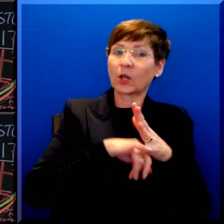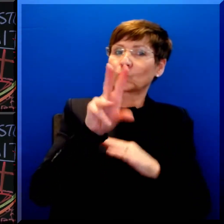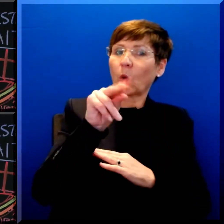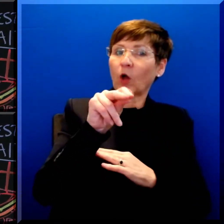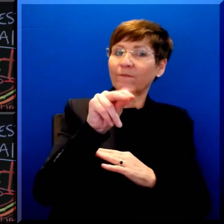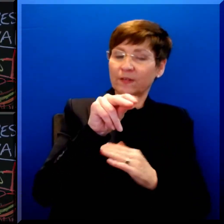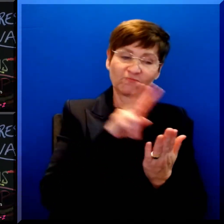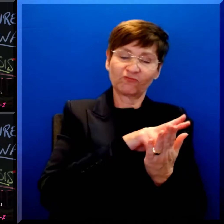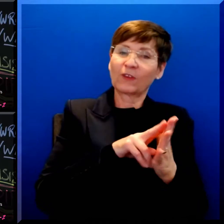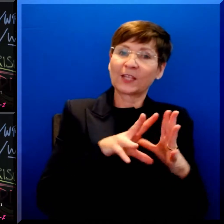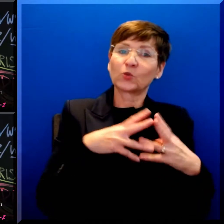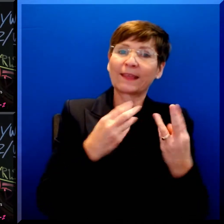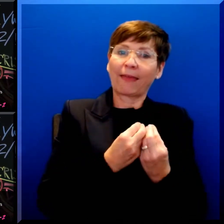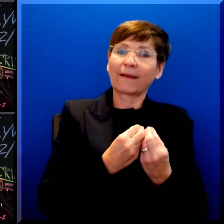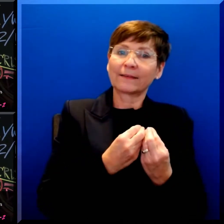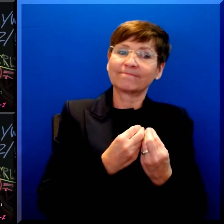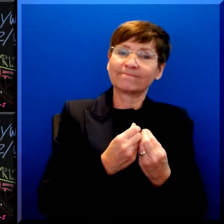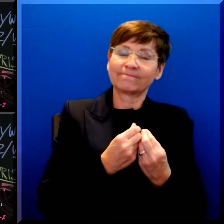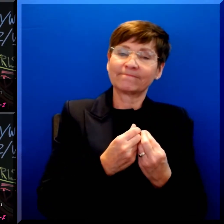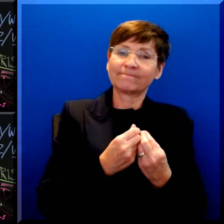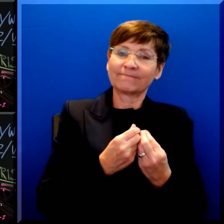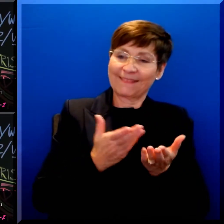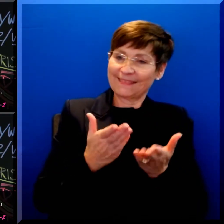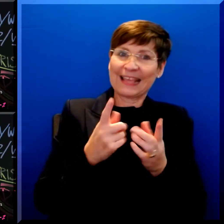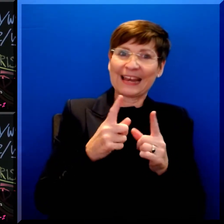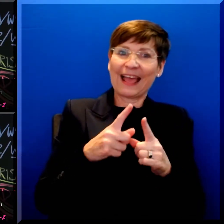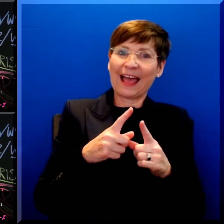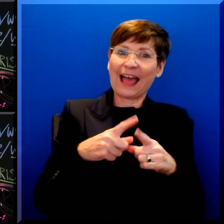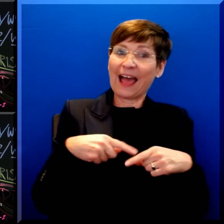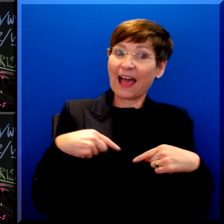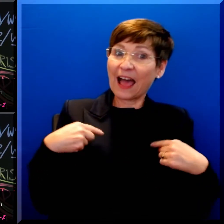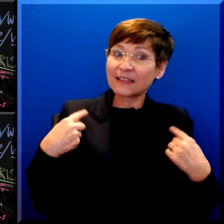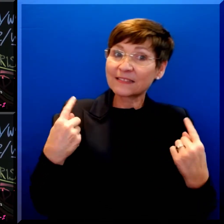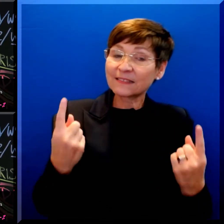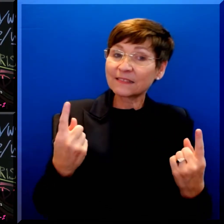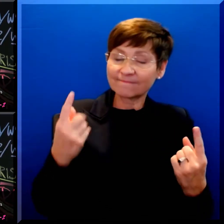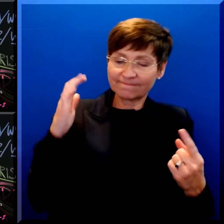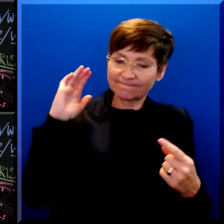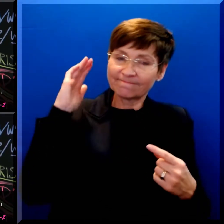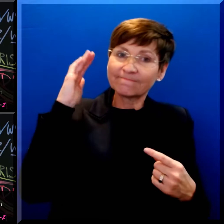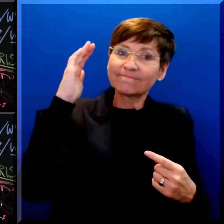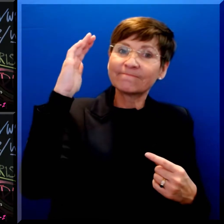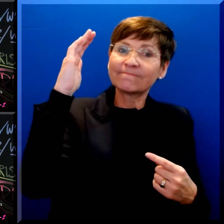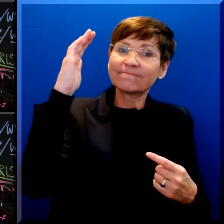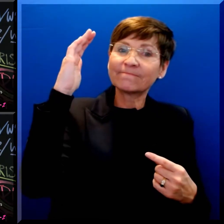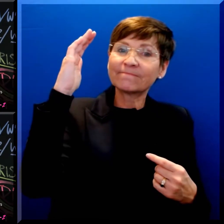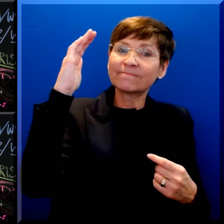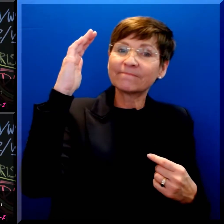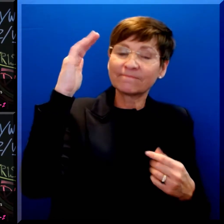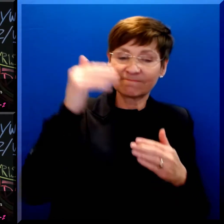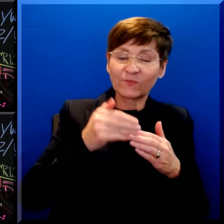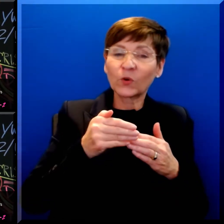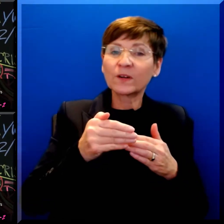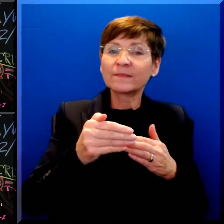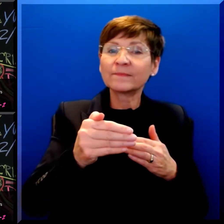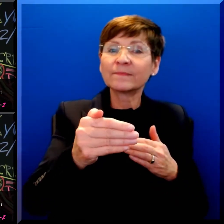read it together. Wherever you are, just read it out loud with me. Let us run with, what's the word? Perseverance, the race